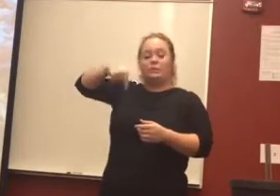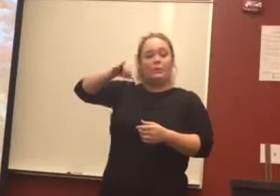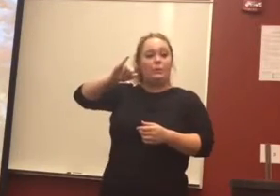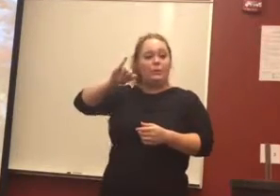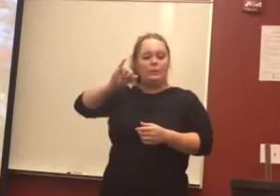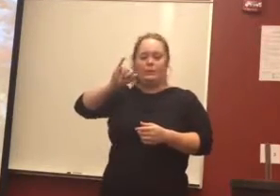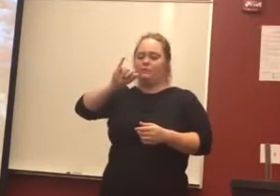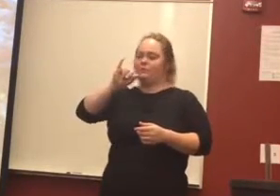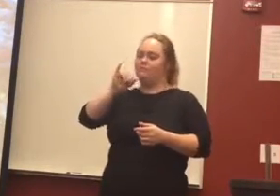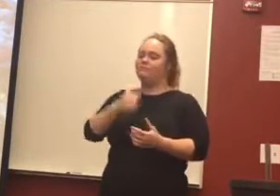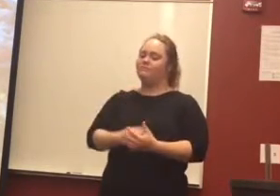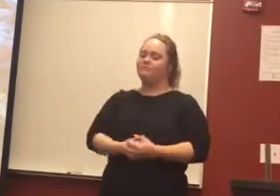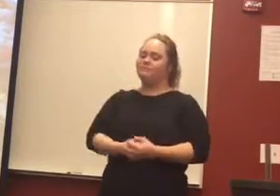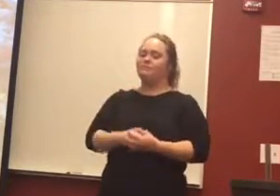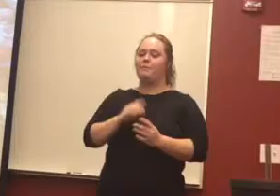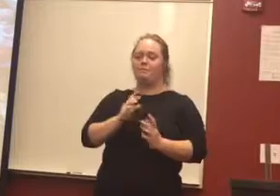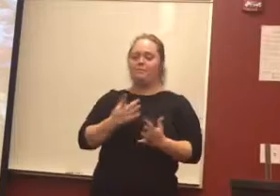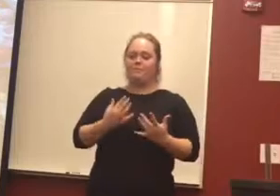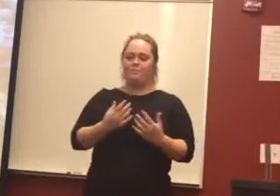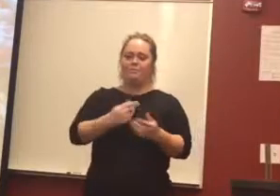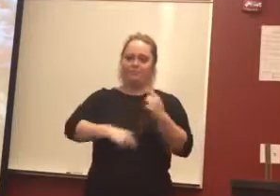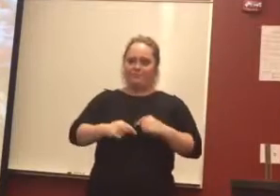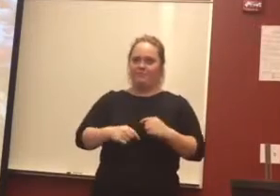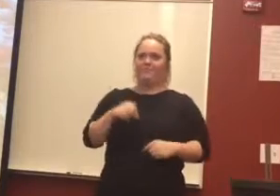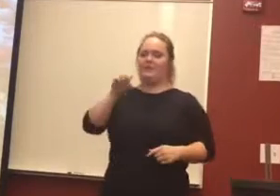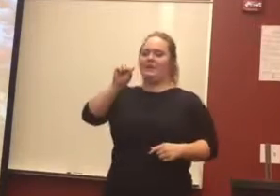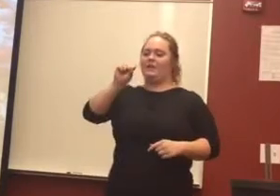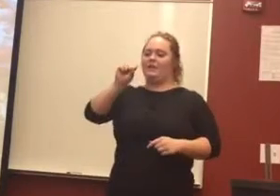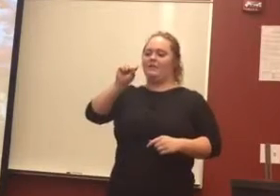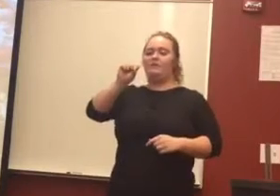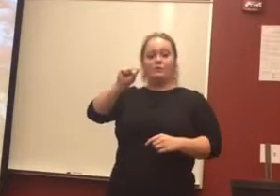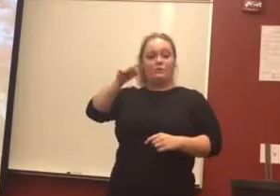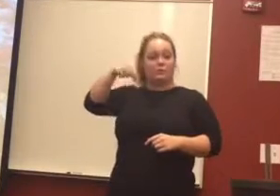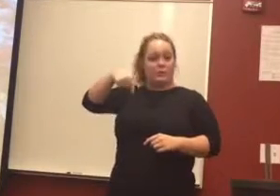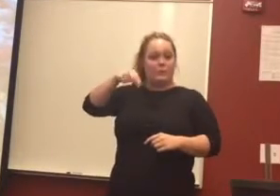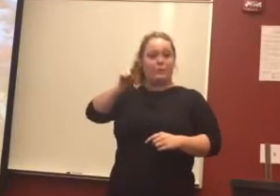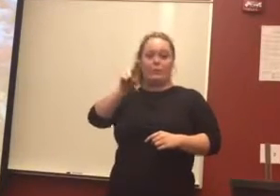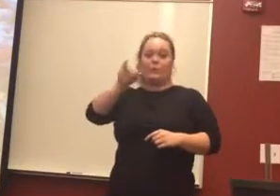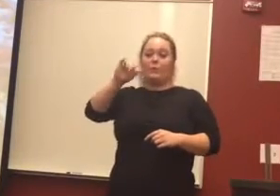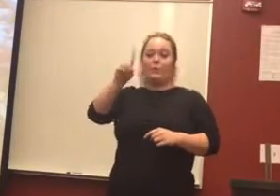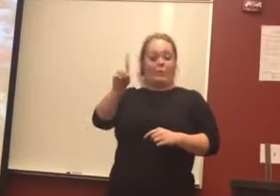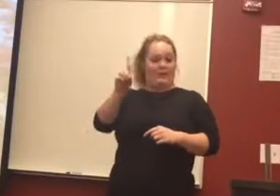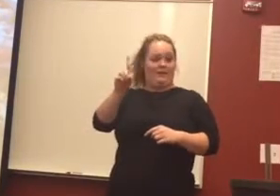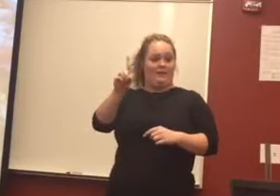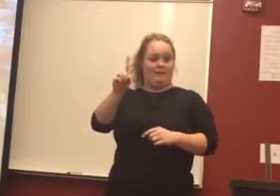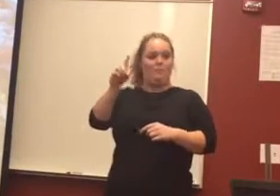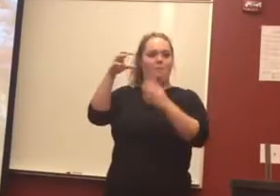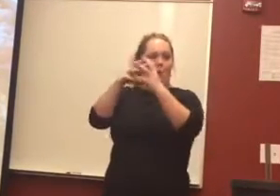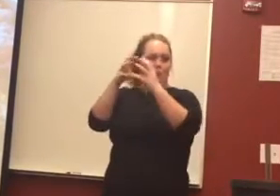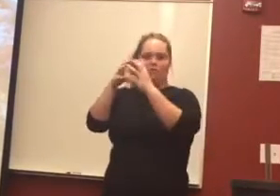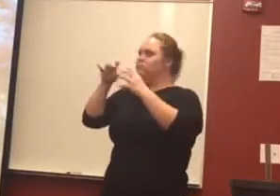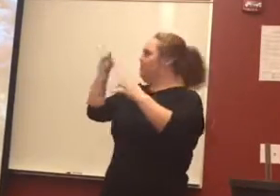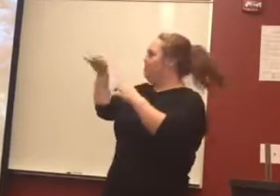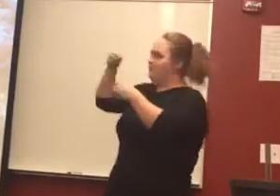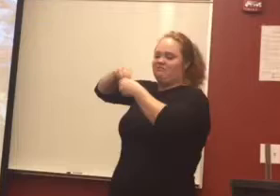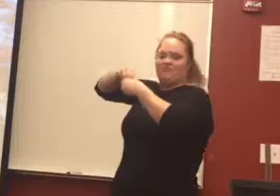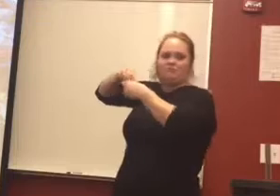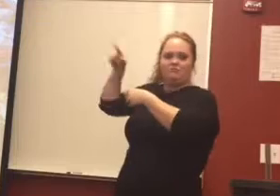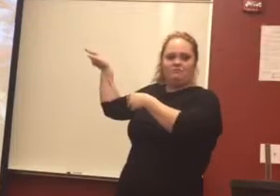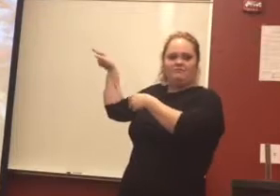buy. The top parts were taken off and it's just the tentacles. So that's what's inside of the balls. We went to